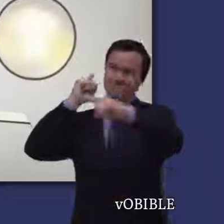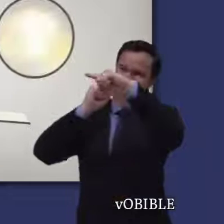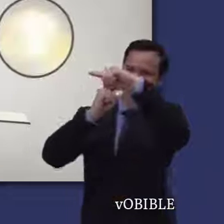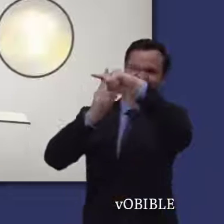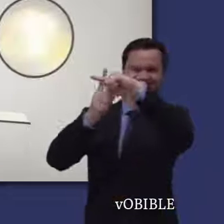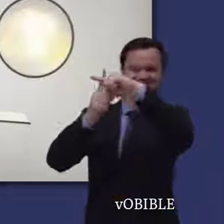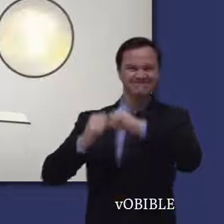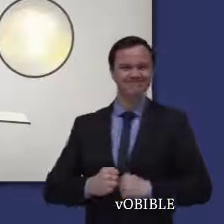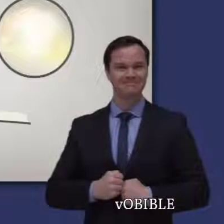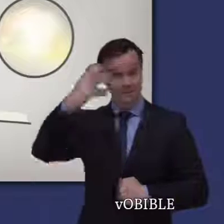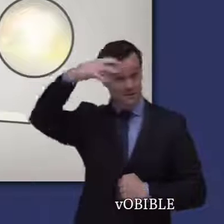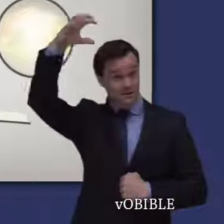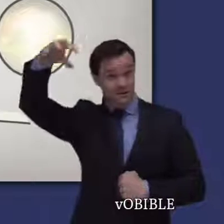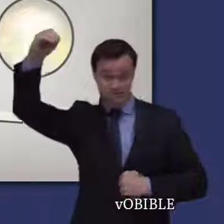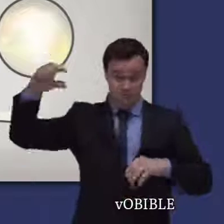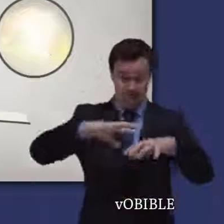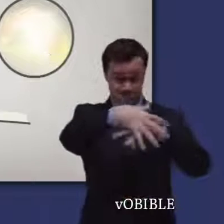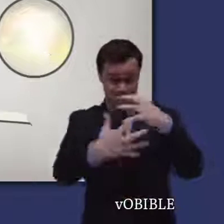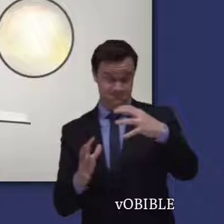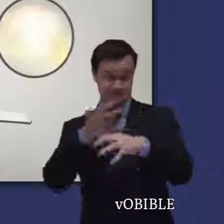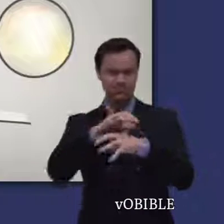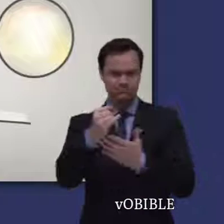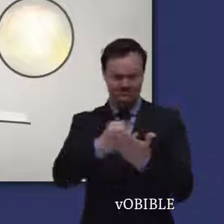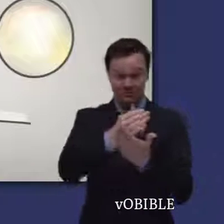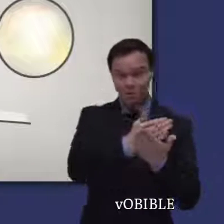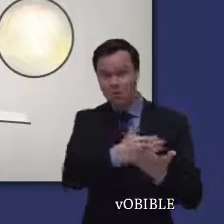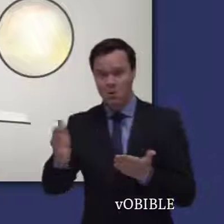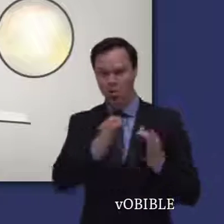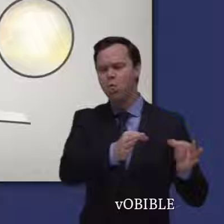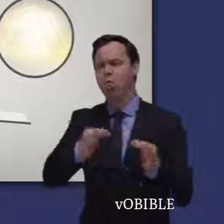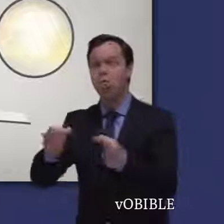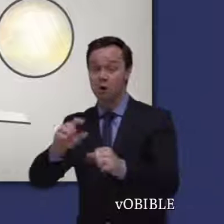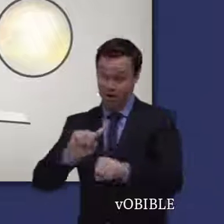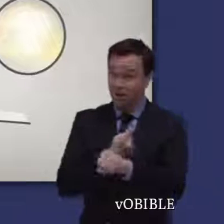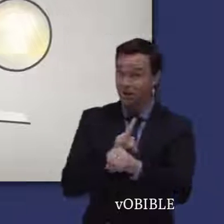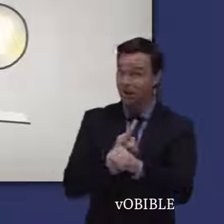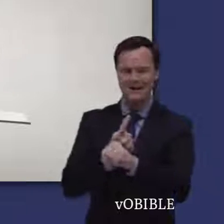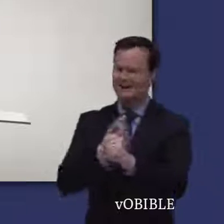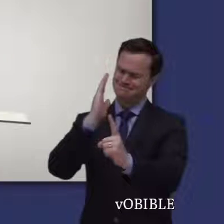and how Jehovah's judgments by means of His kingdom will not be late.